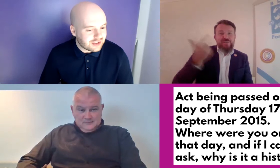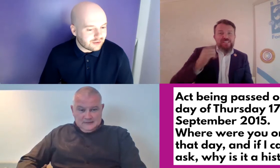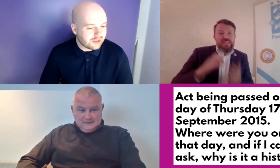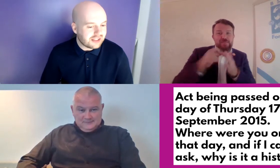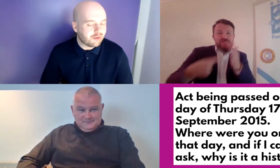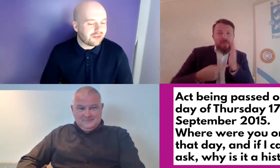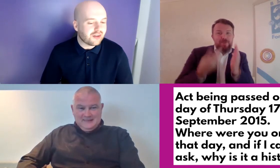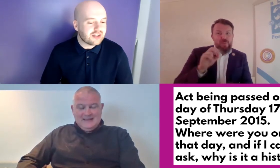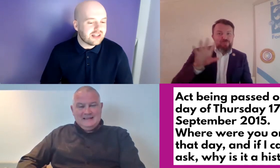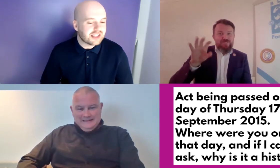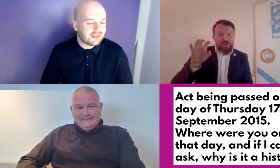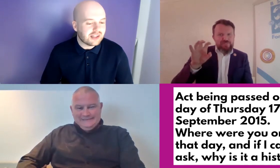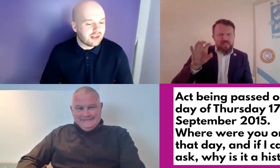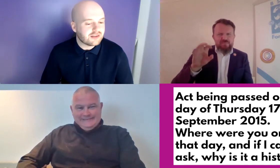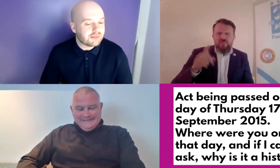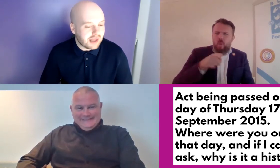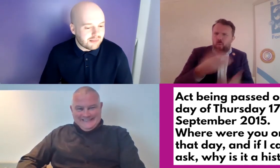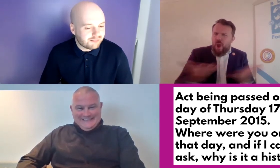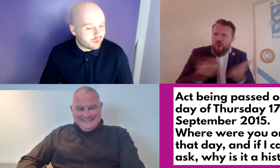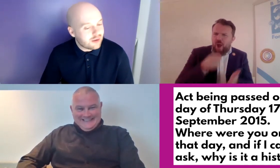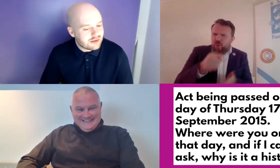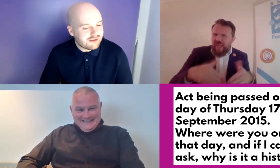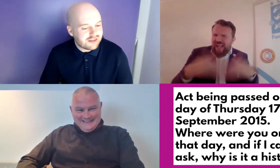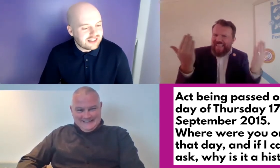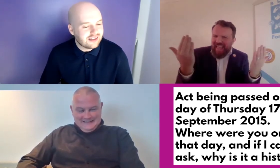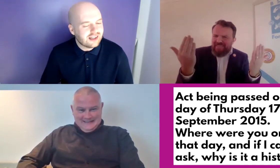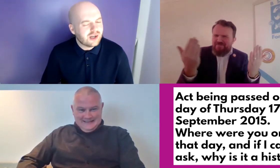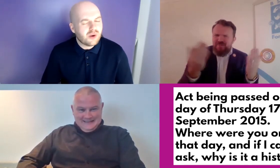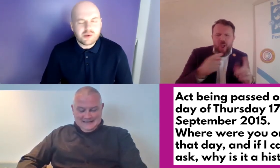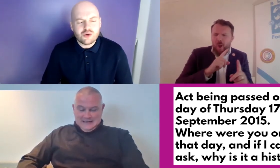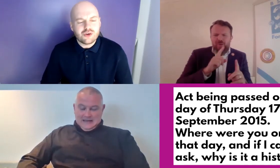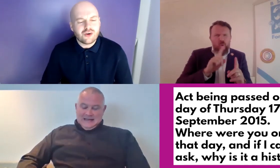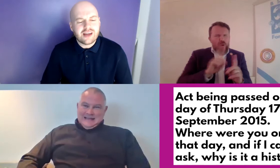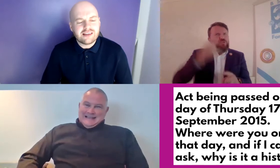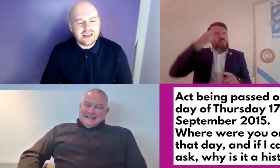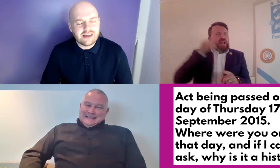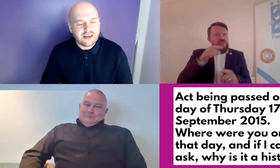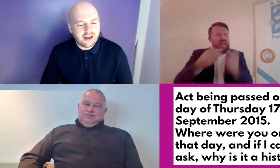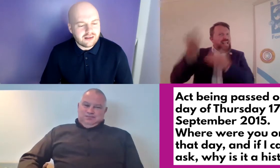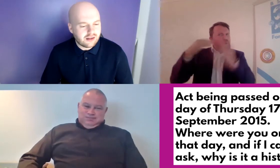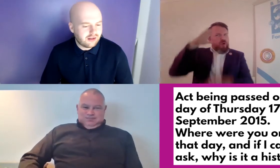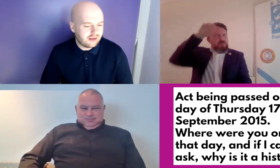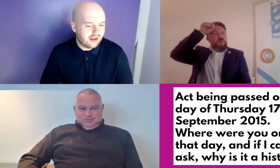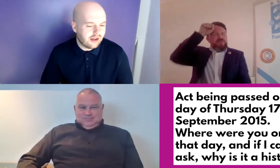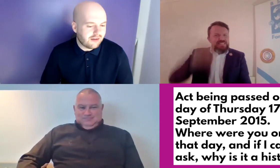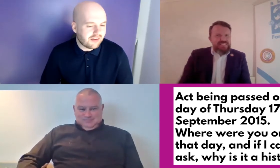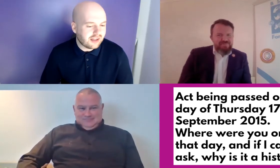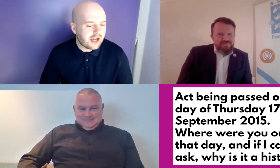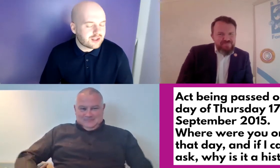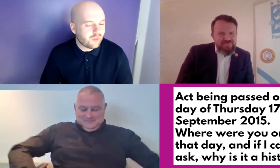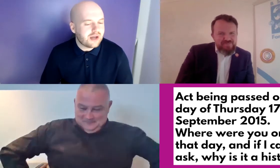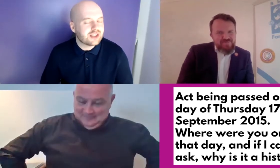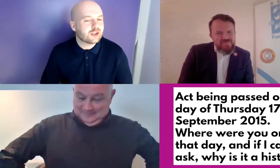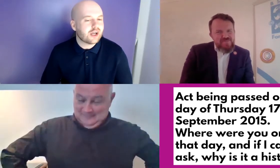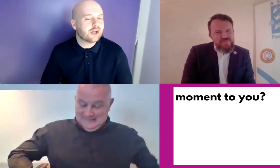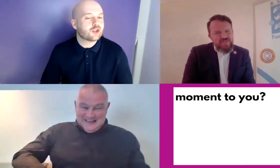passed on the date of Thursday, the 17th of September 2015. Where were you on that day? And if I can ask,